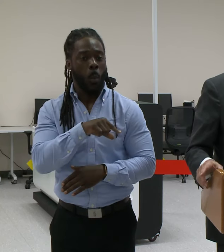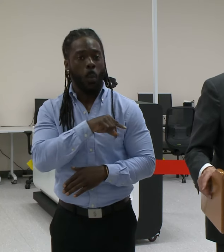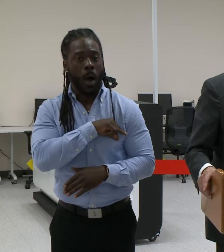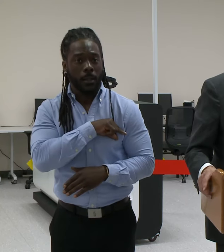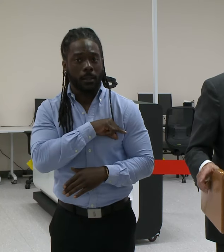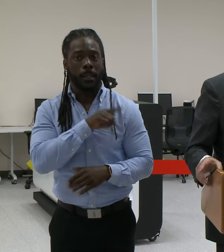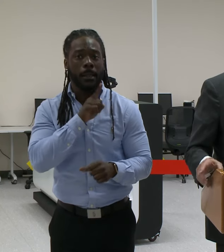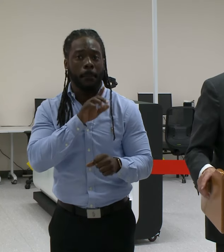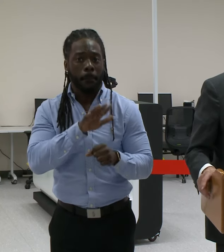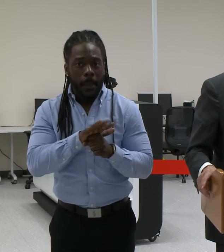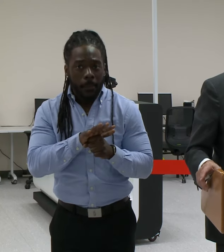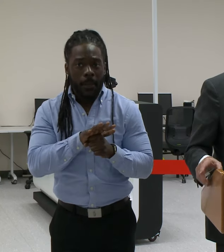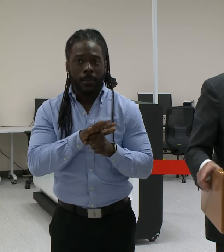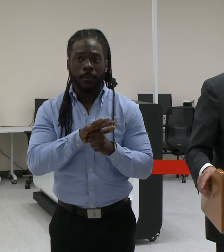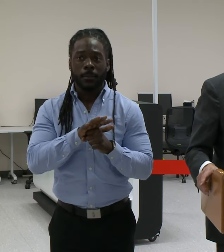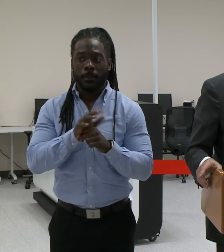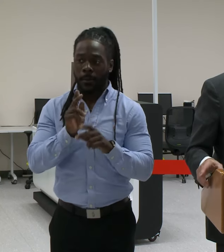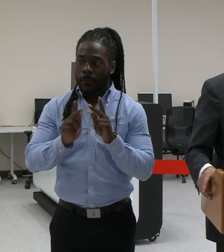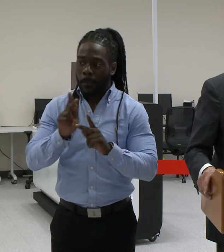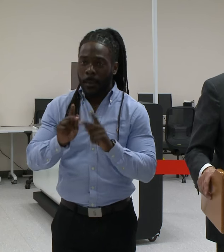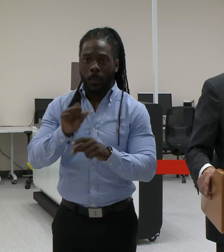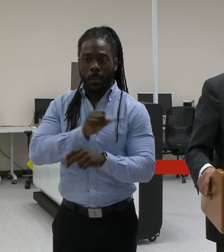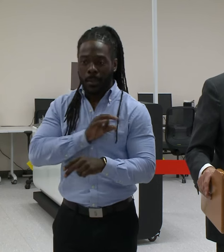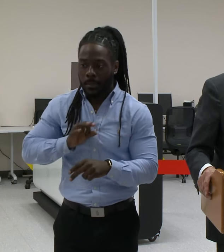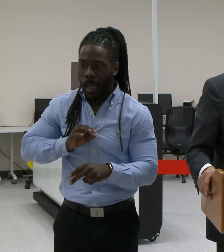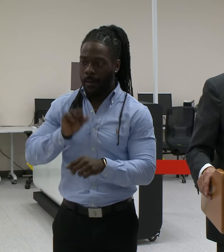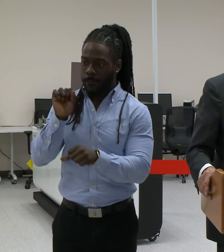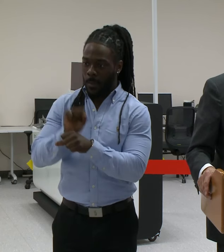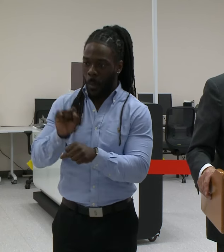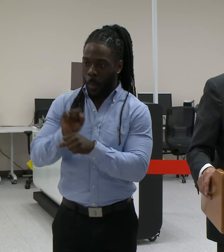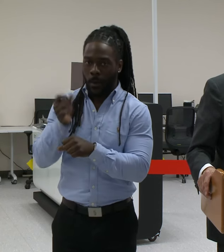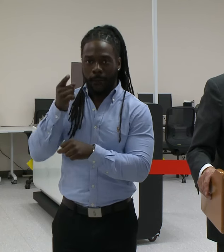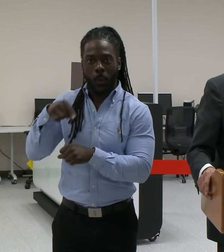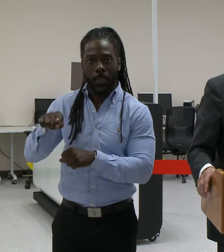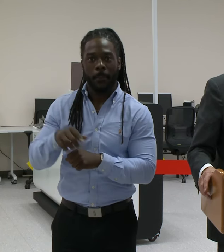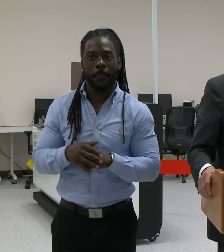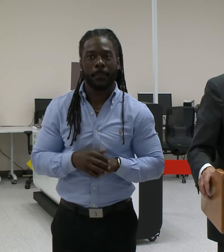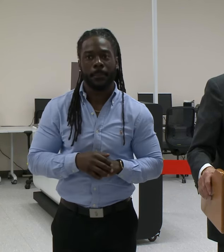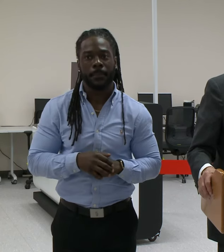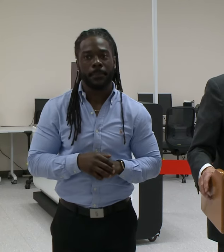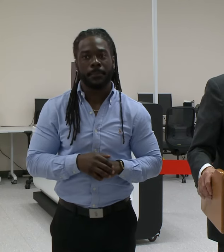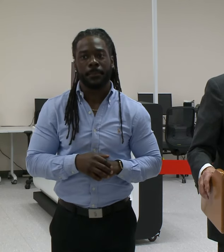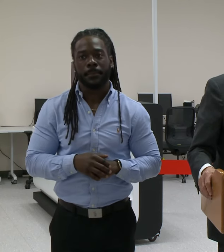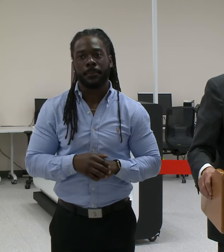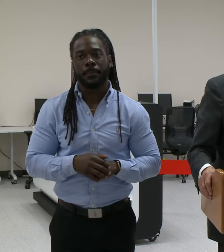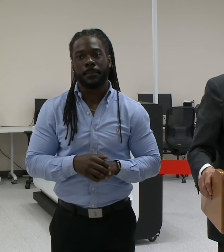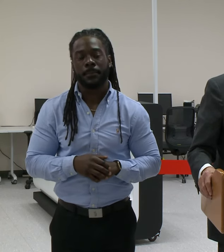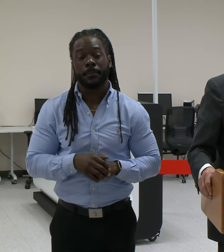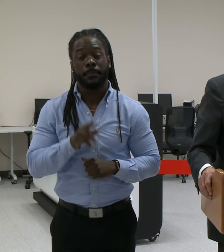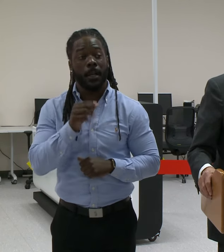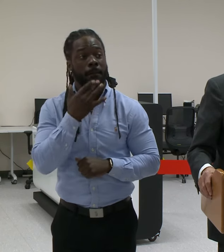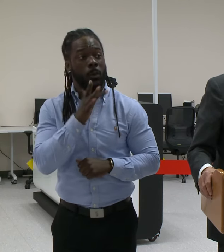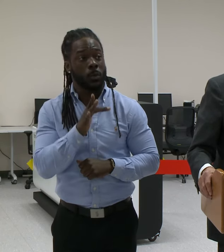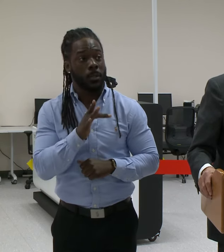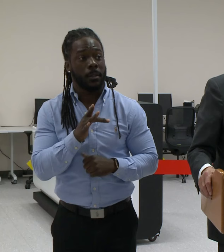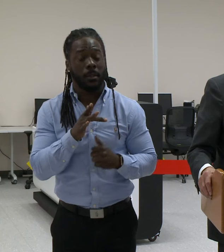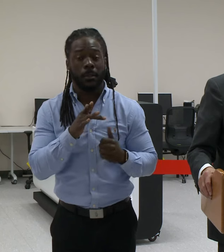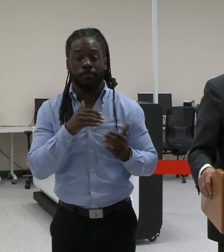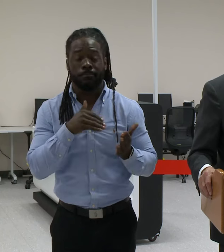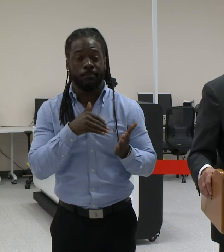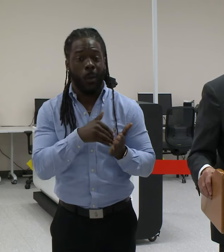and commitment of the folks it has working for them. And unfortunately, too